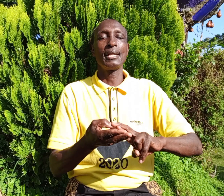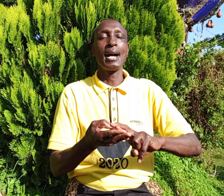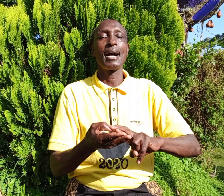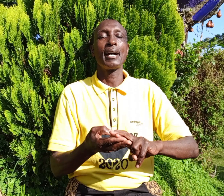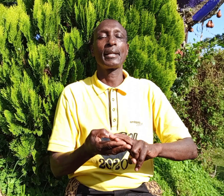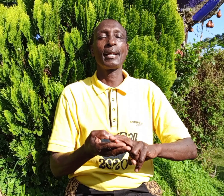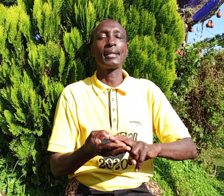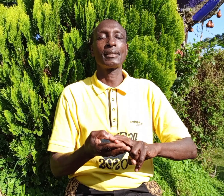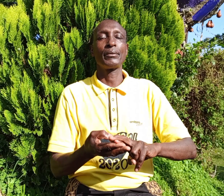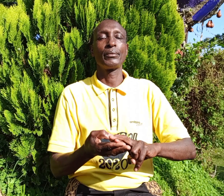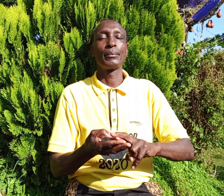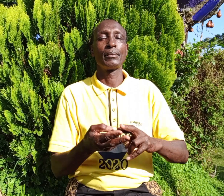Tilia relative.